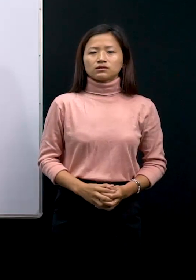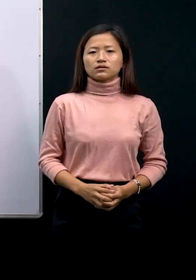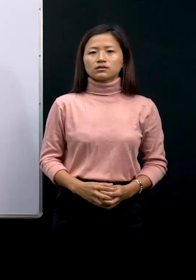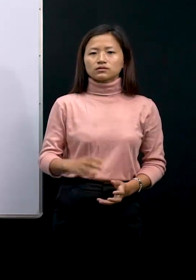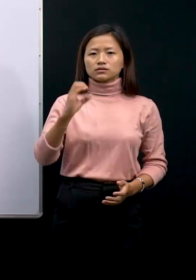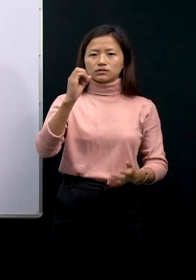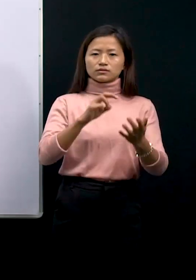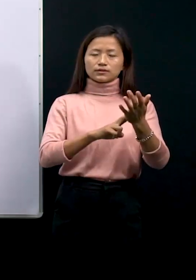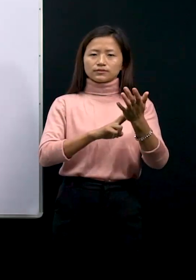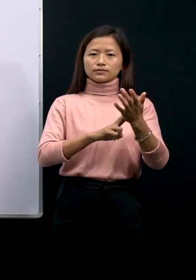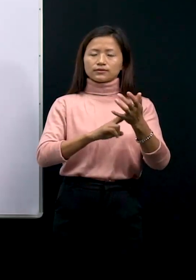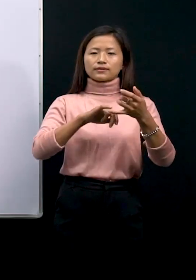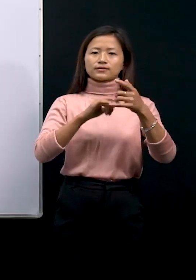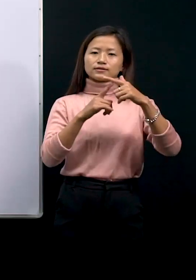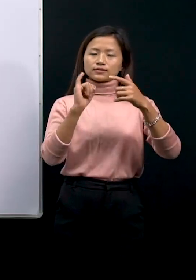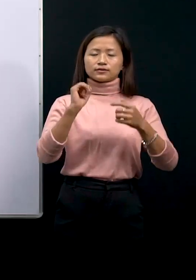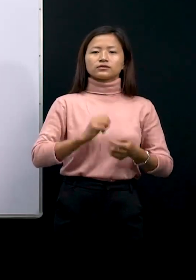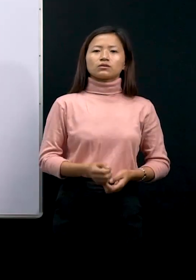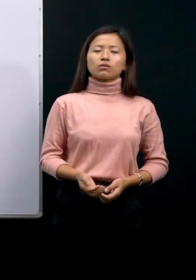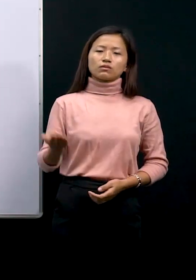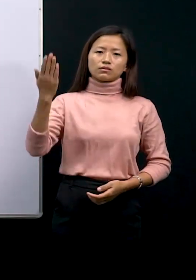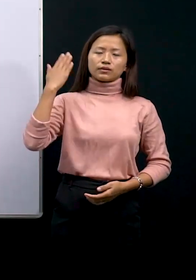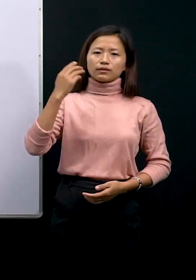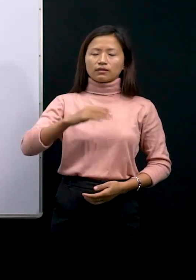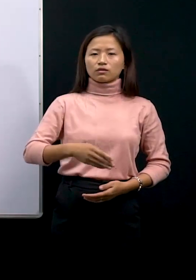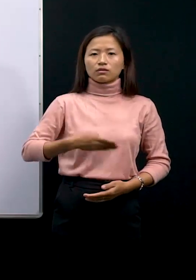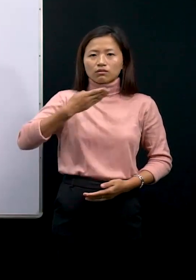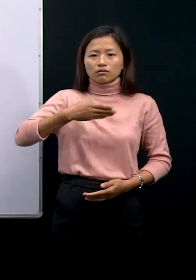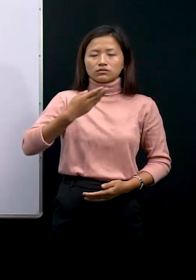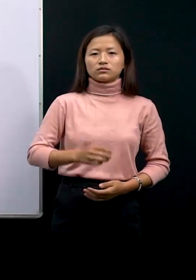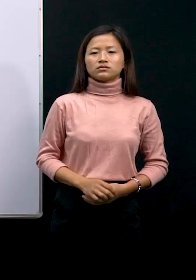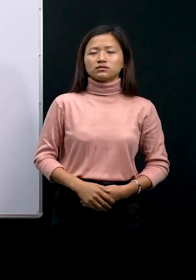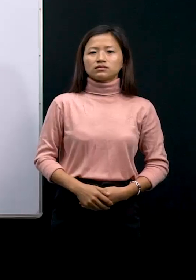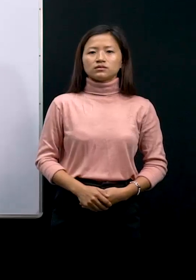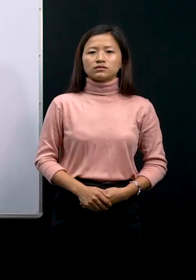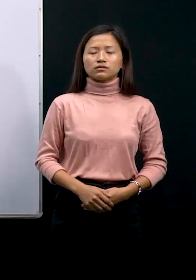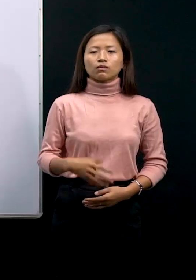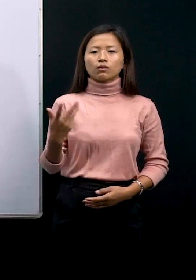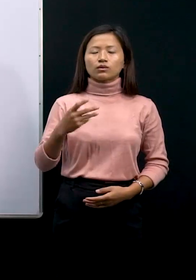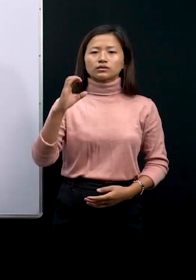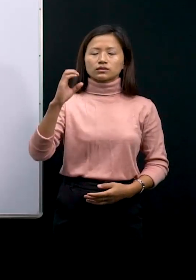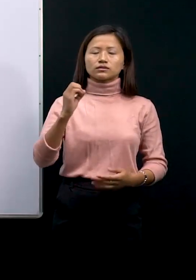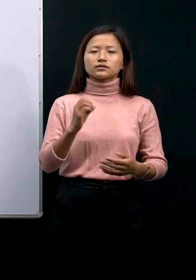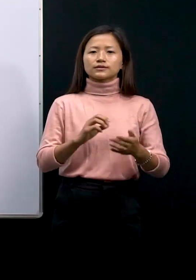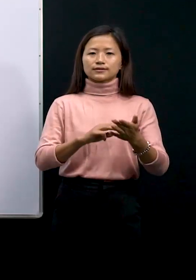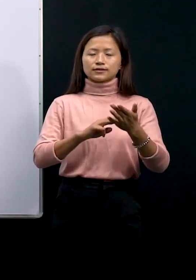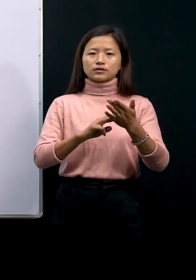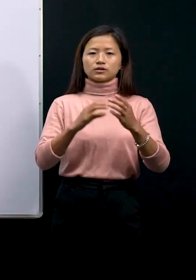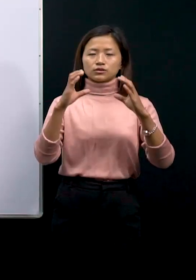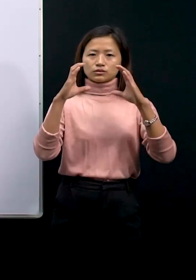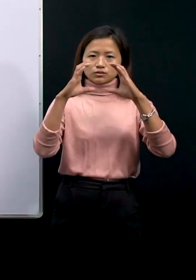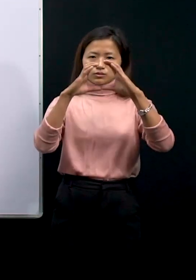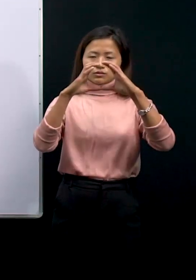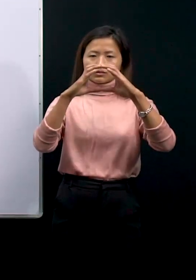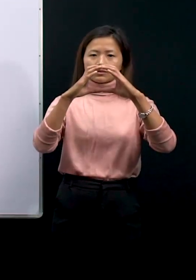Concentric circles, already I have taught you, right? What is concentric circle? What is a concentric circle? Two circles are